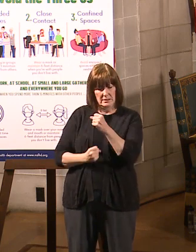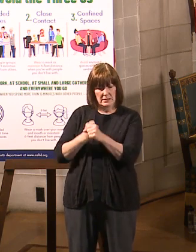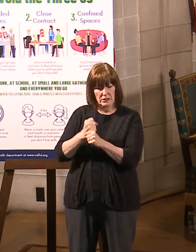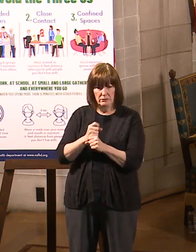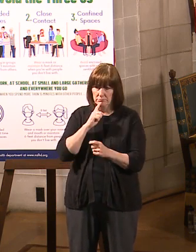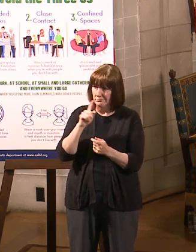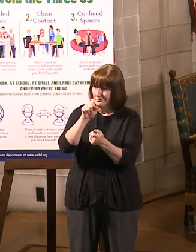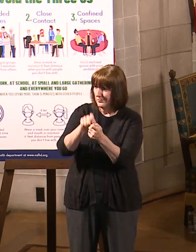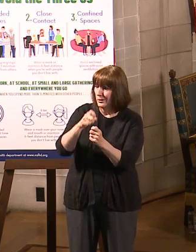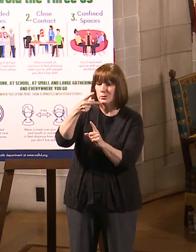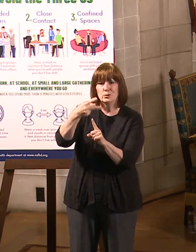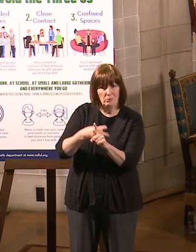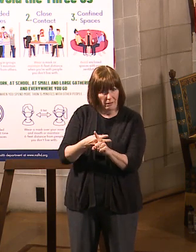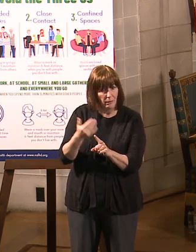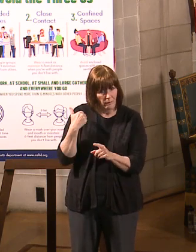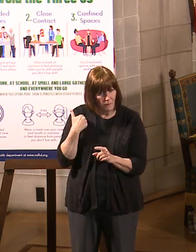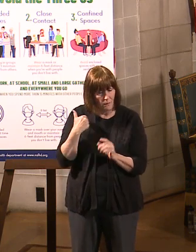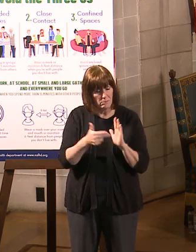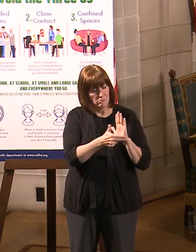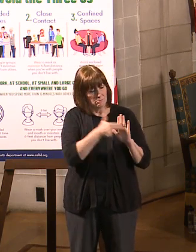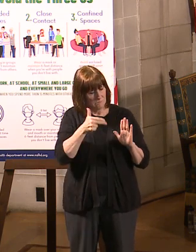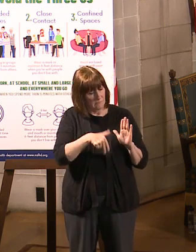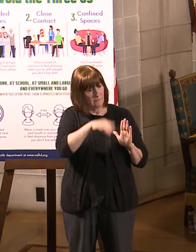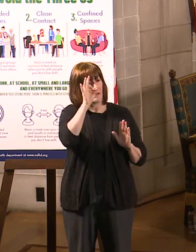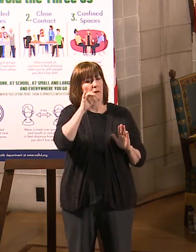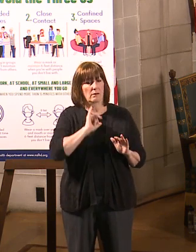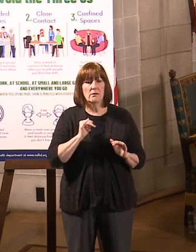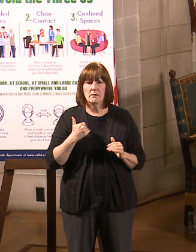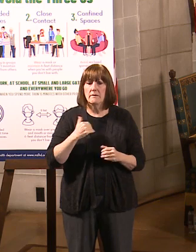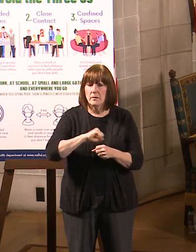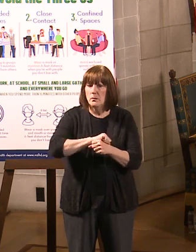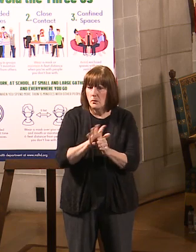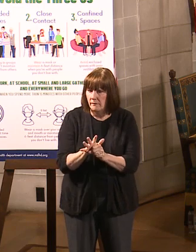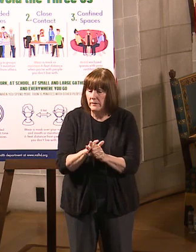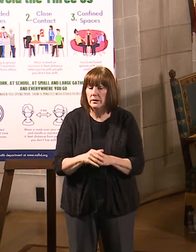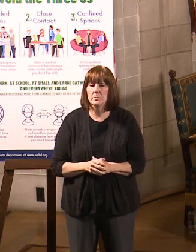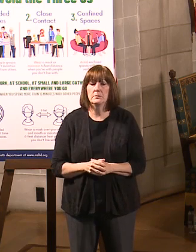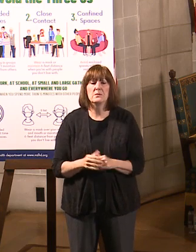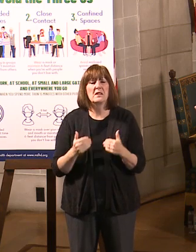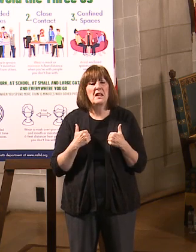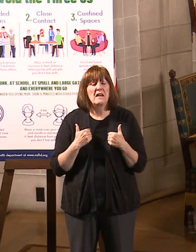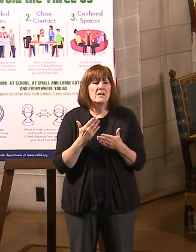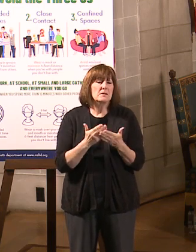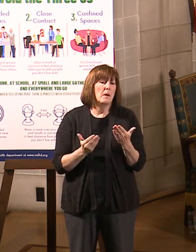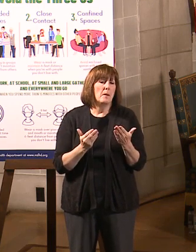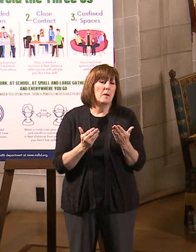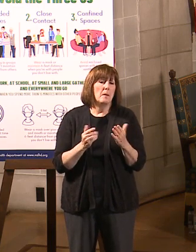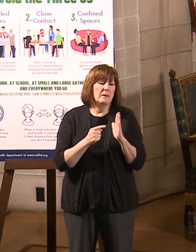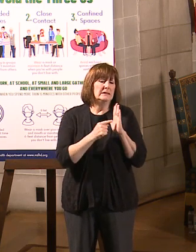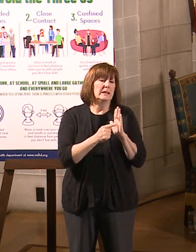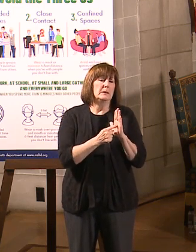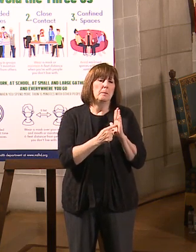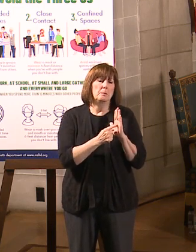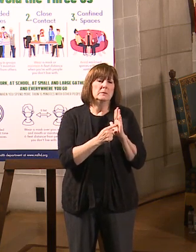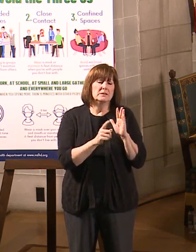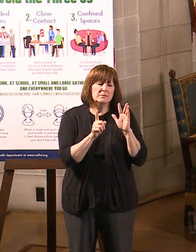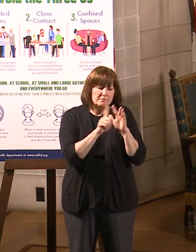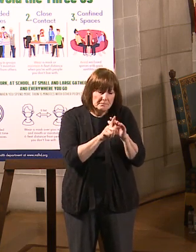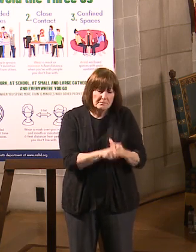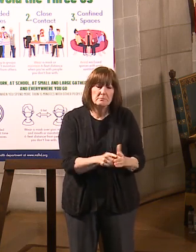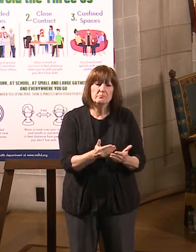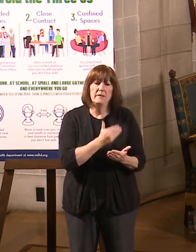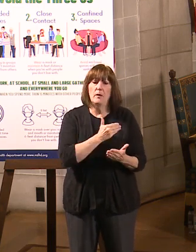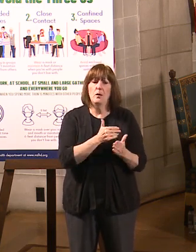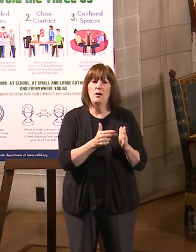2 months ago that I was diagnosed with COVID. I had some symptoms prior to the diagnosis